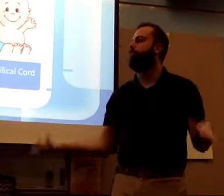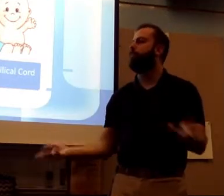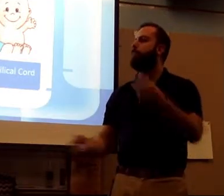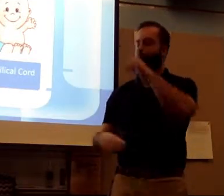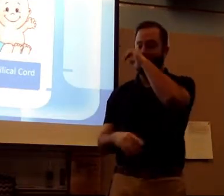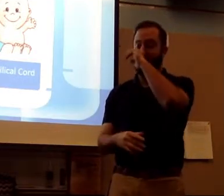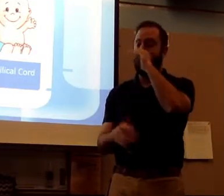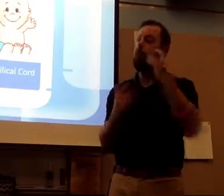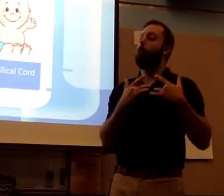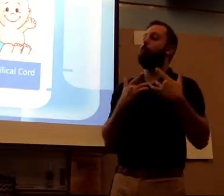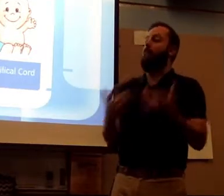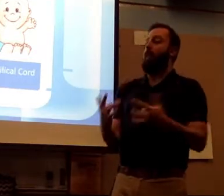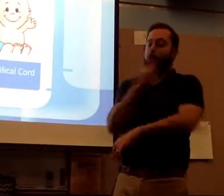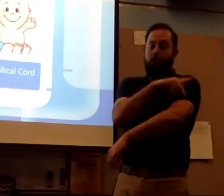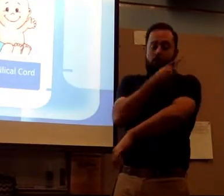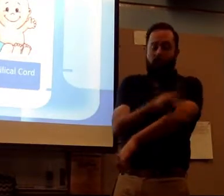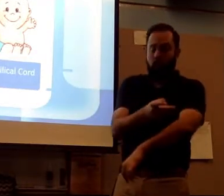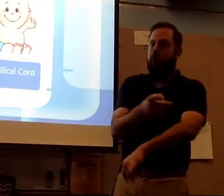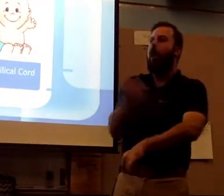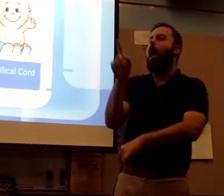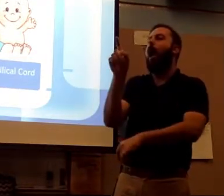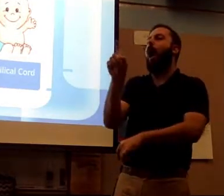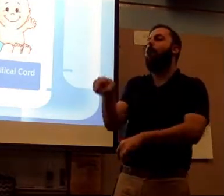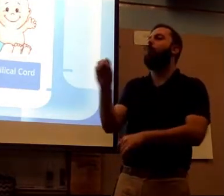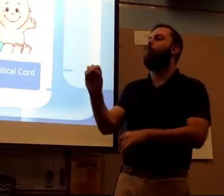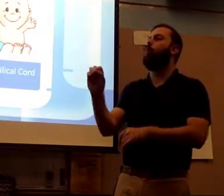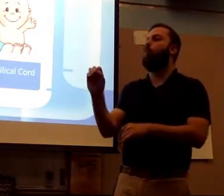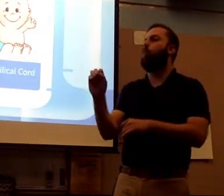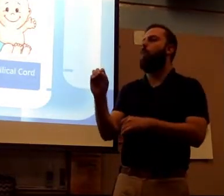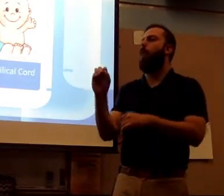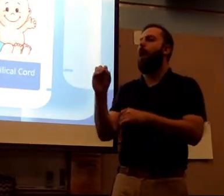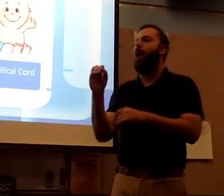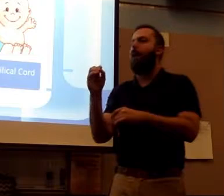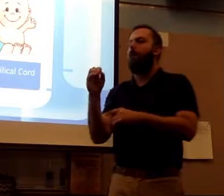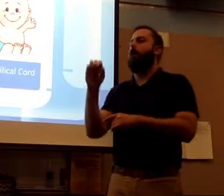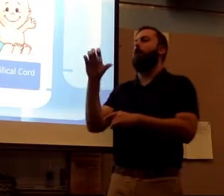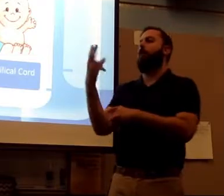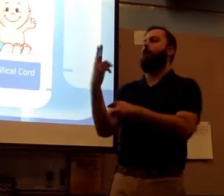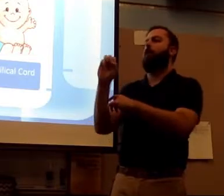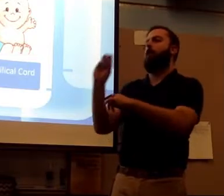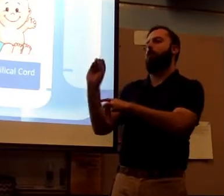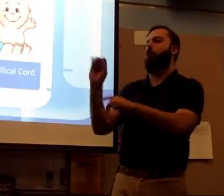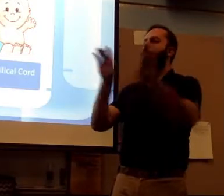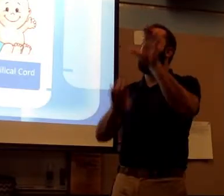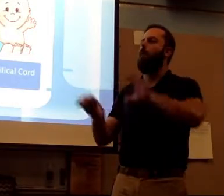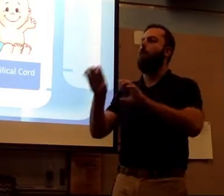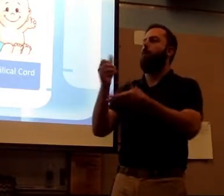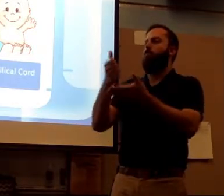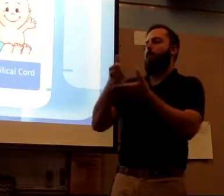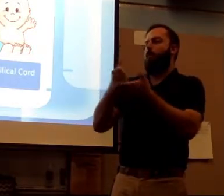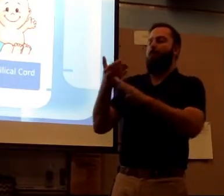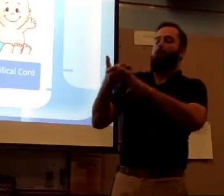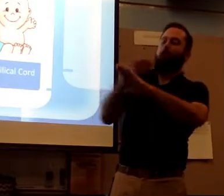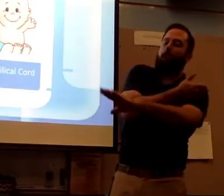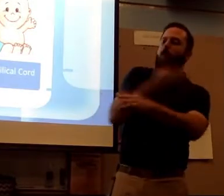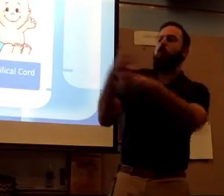Typically, patients have to go through very harsh chemotherapy before they receive their